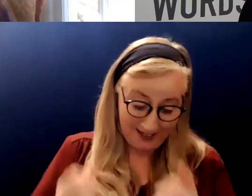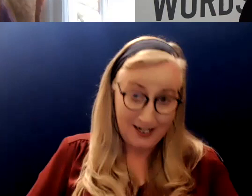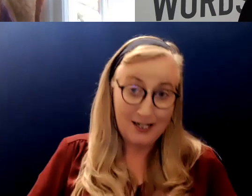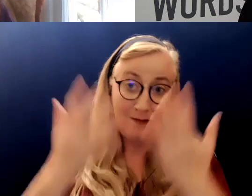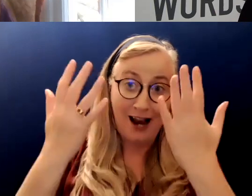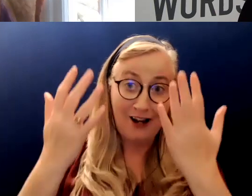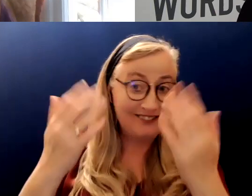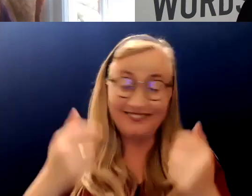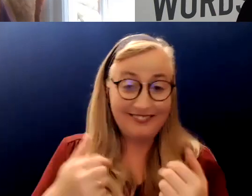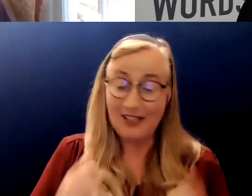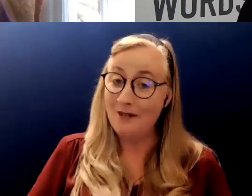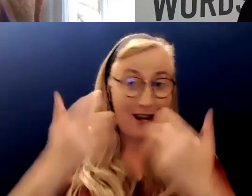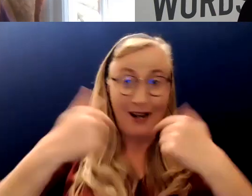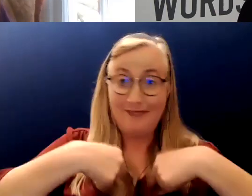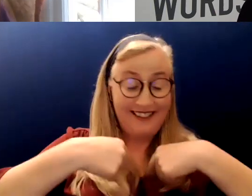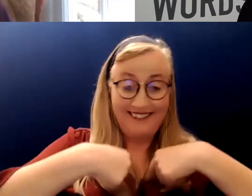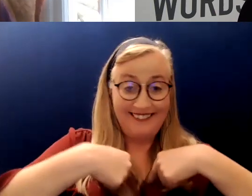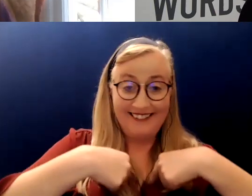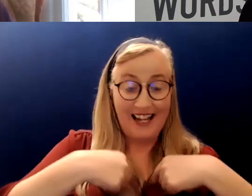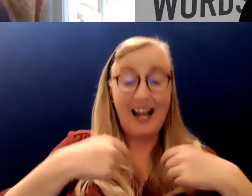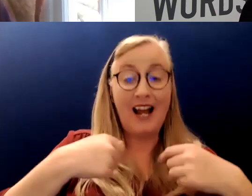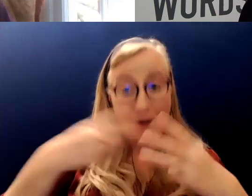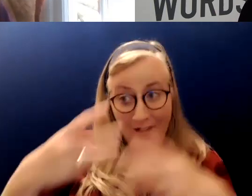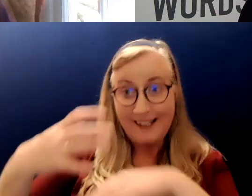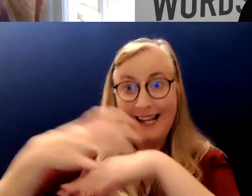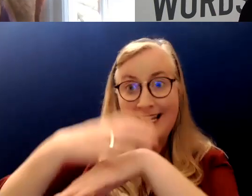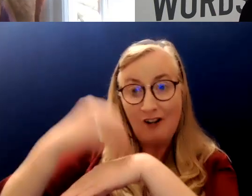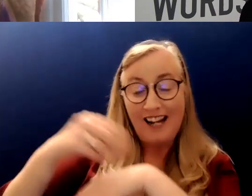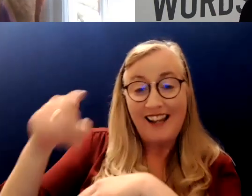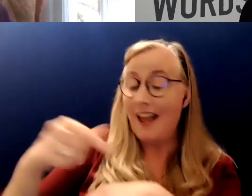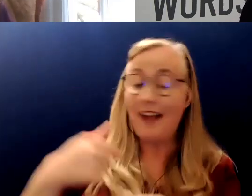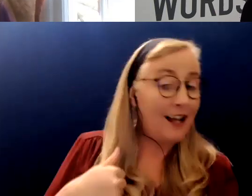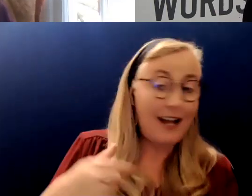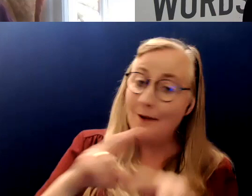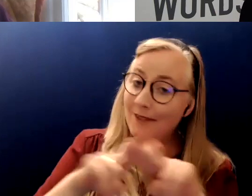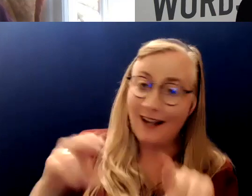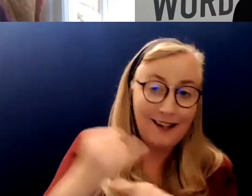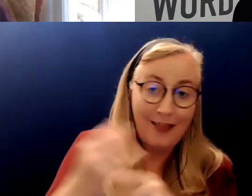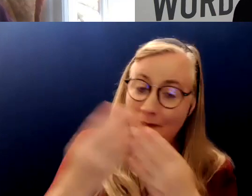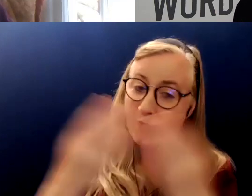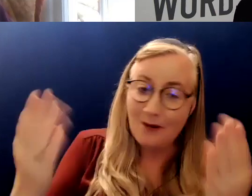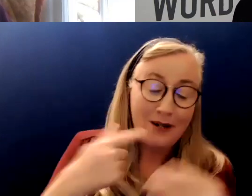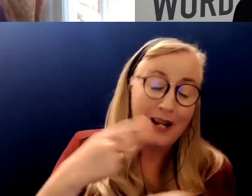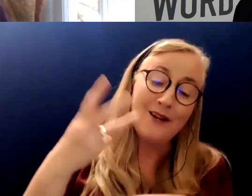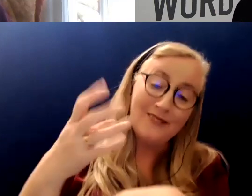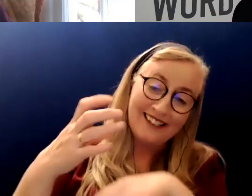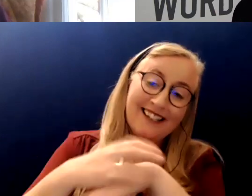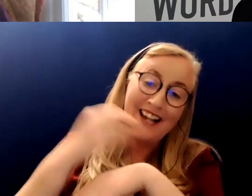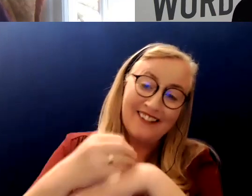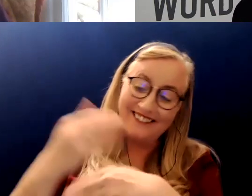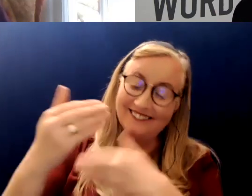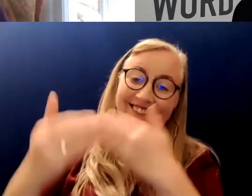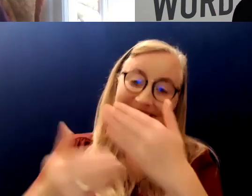me to continue on. Even though I'm not on the board, I'll continue on and work until it's just